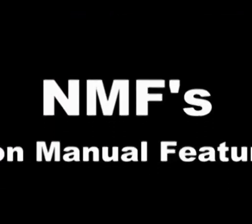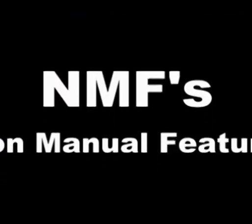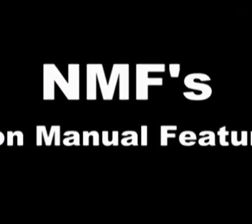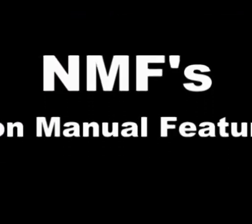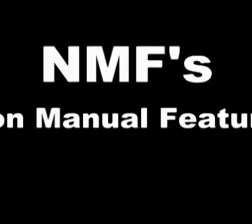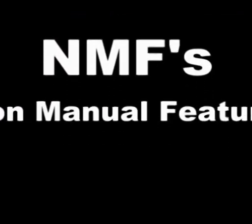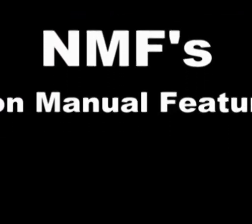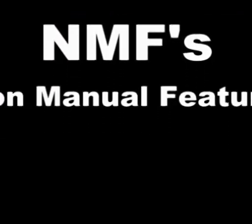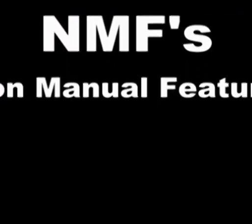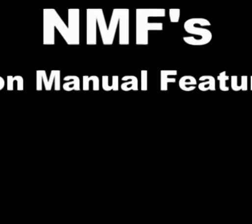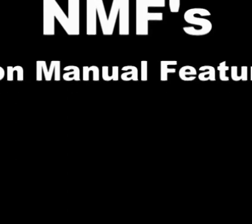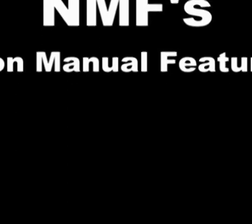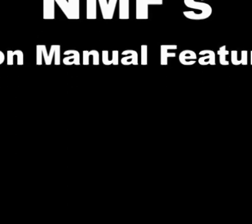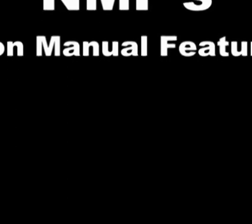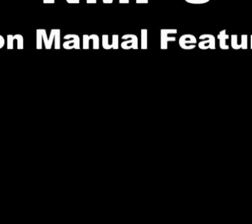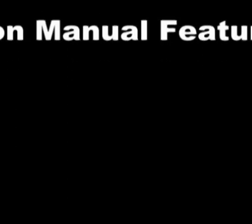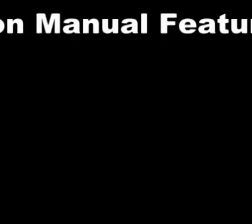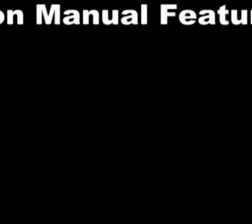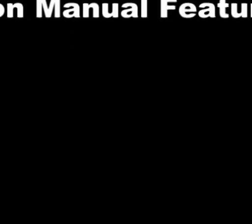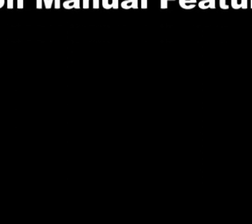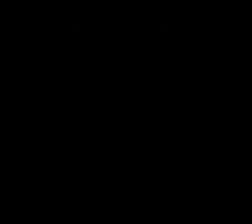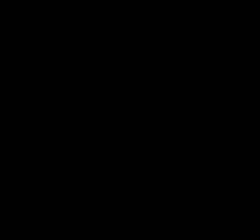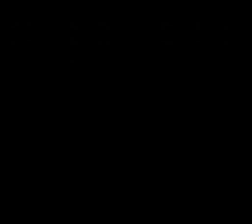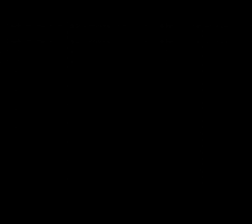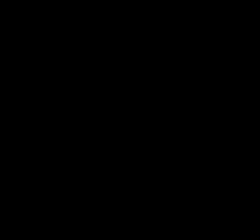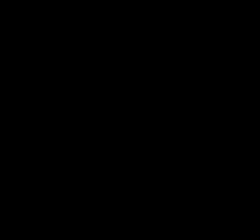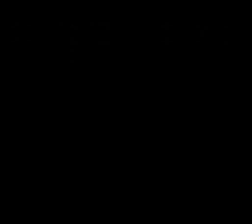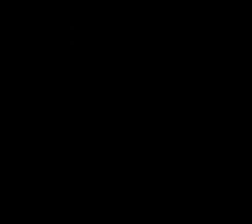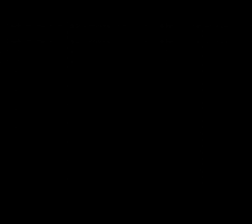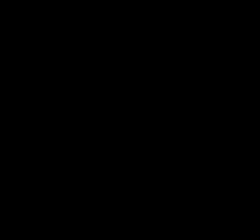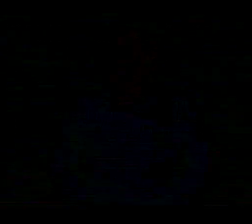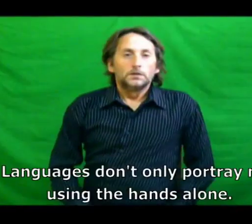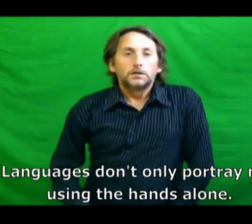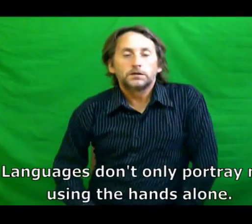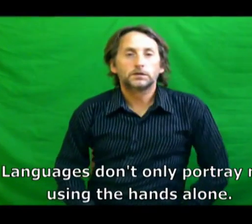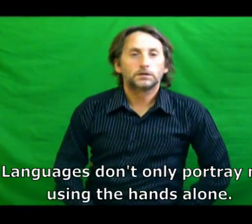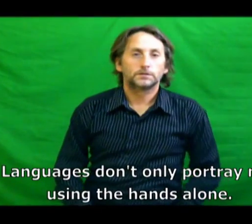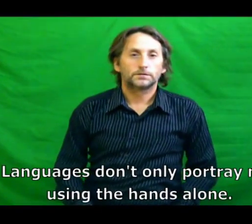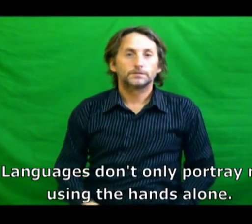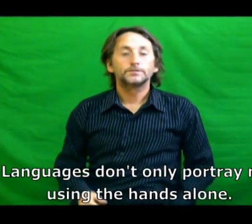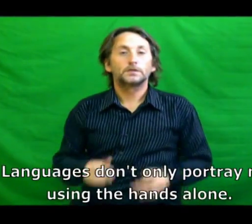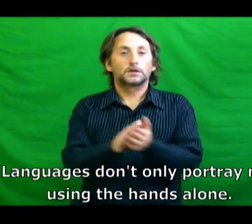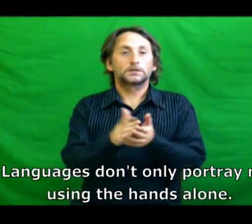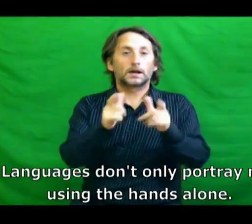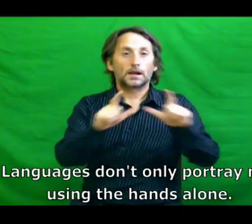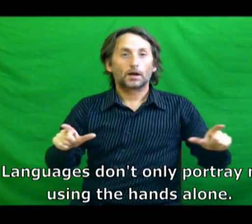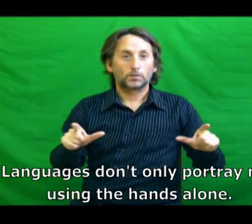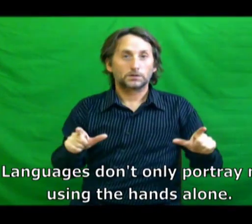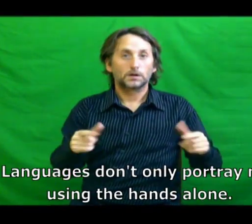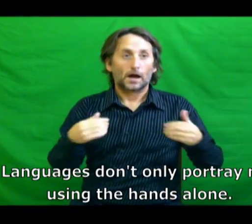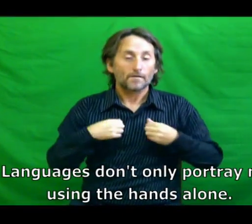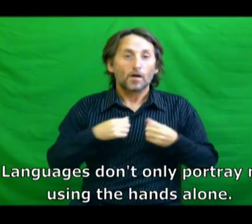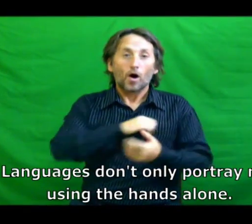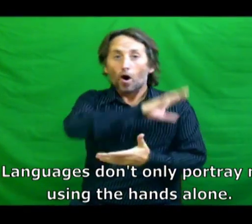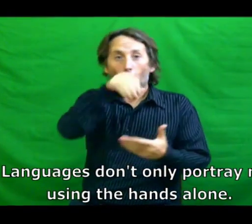NMFs, non-manual features. Sign languages don't only portray meaning using the